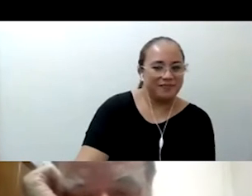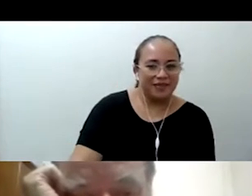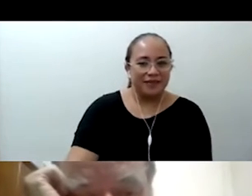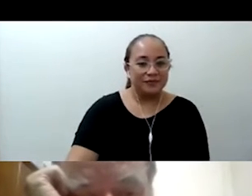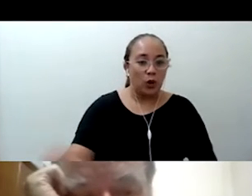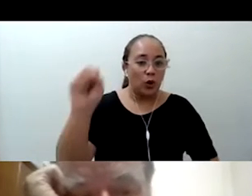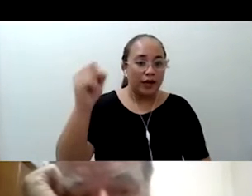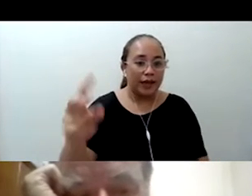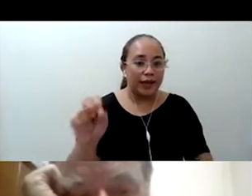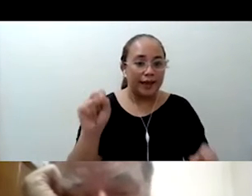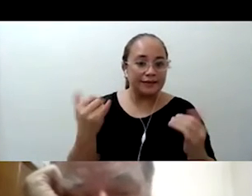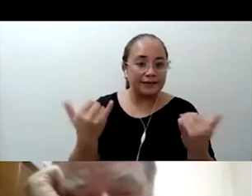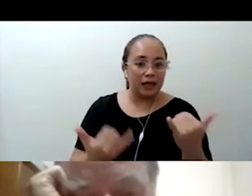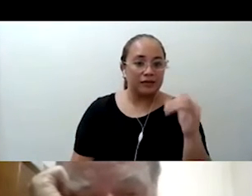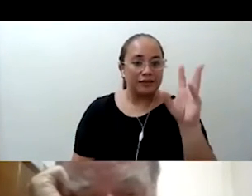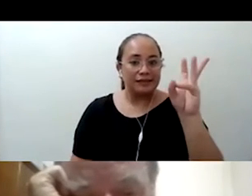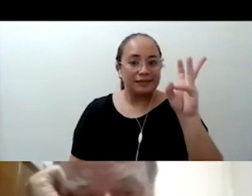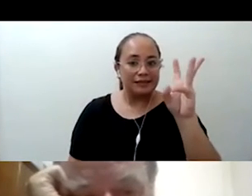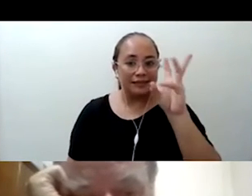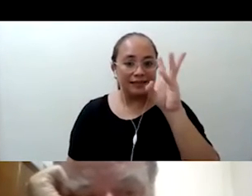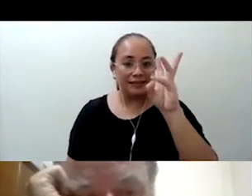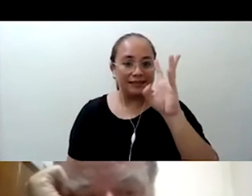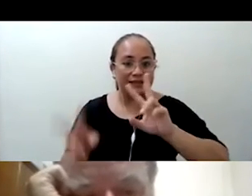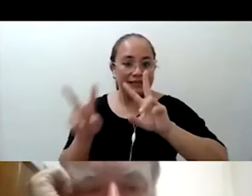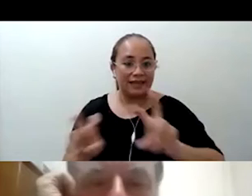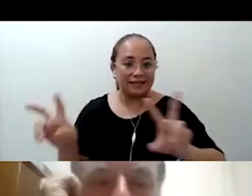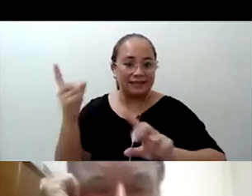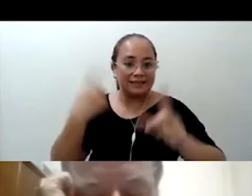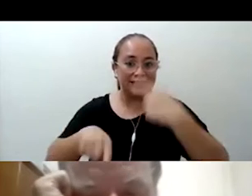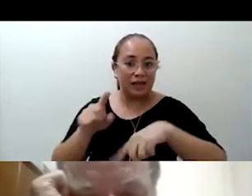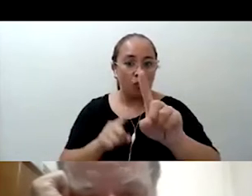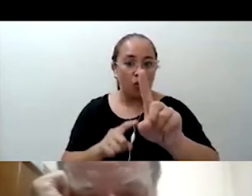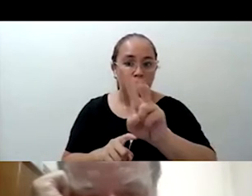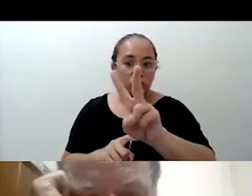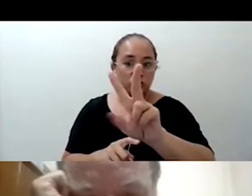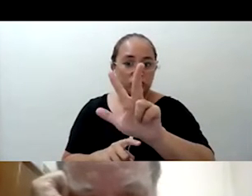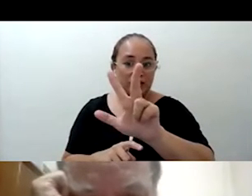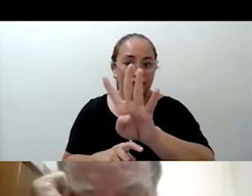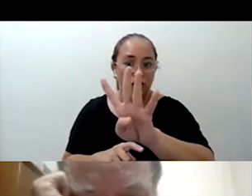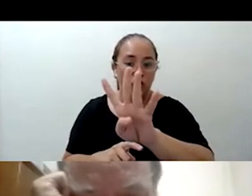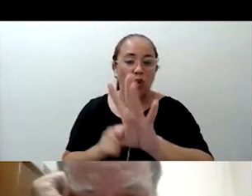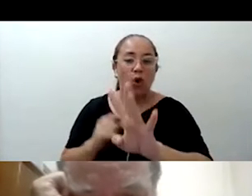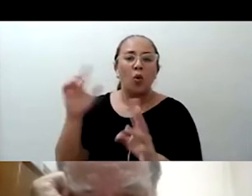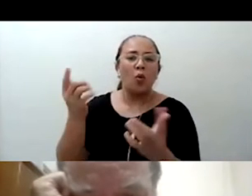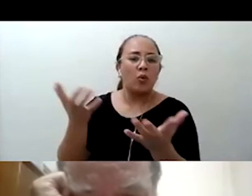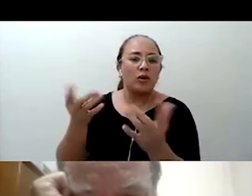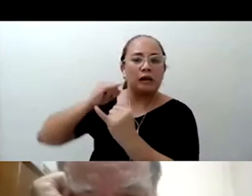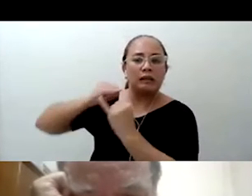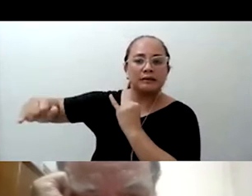Okay, so now when analyzing signs 1, 2, 3, and 4, which sign goes last?